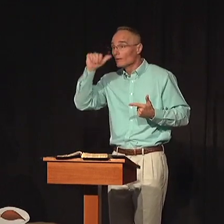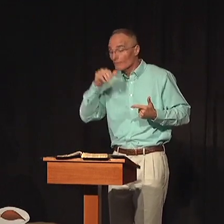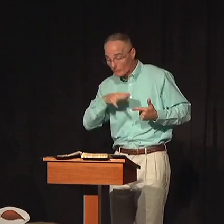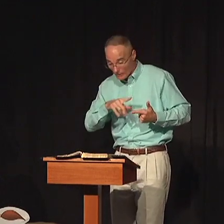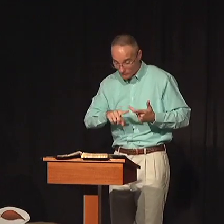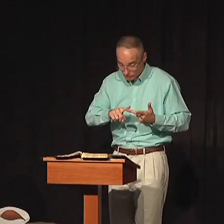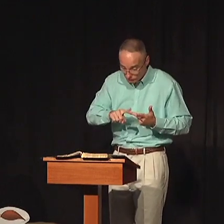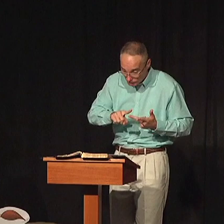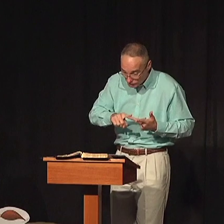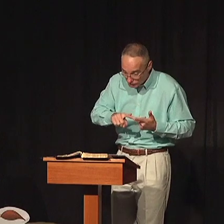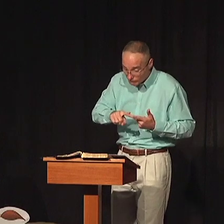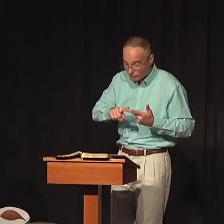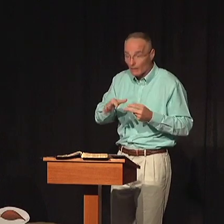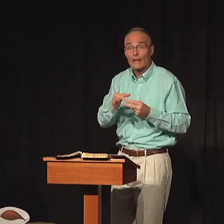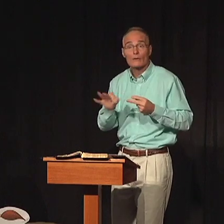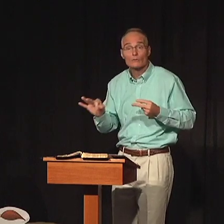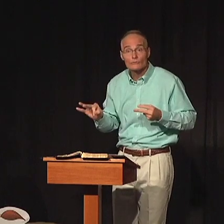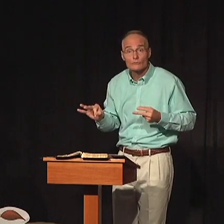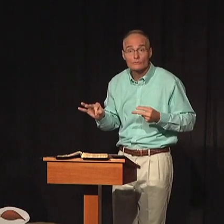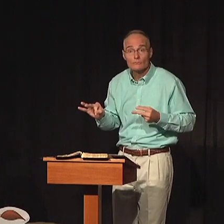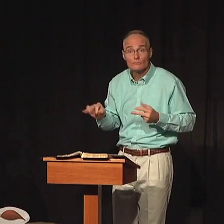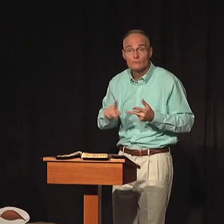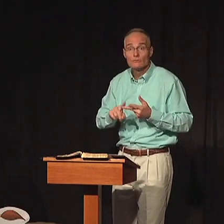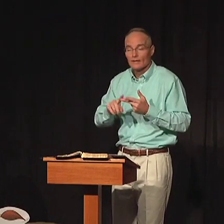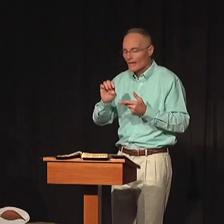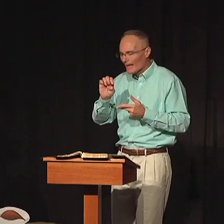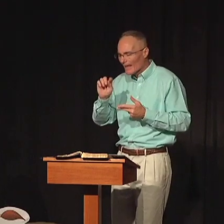gender, male and female, languages,